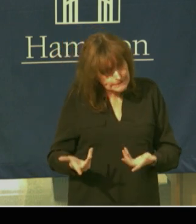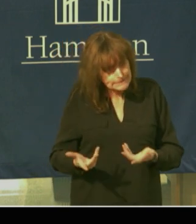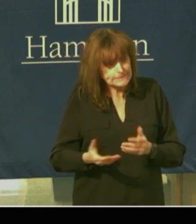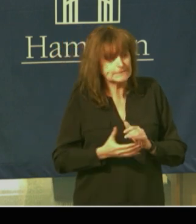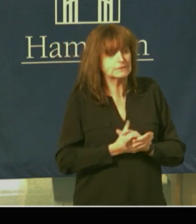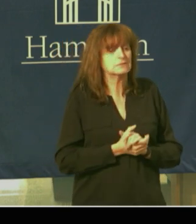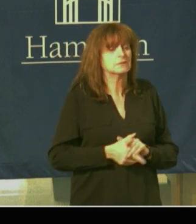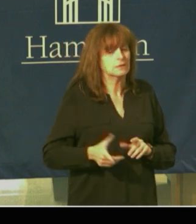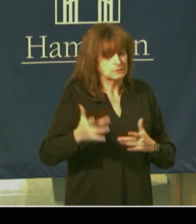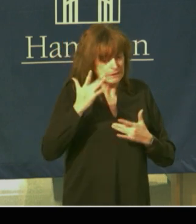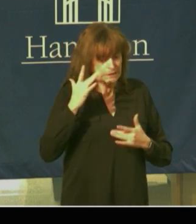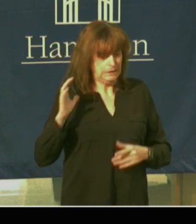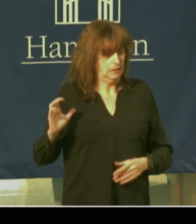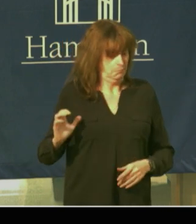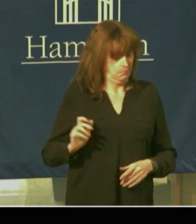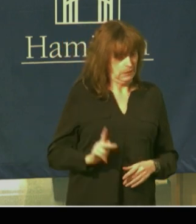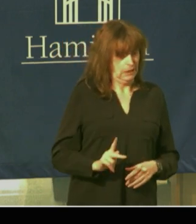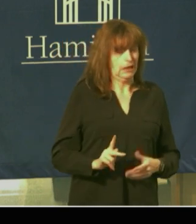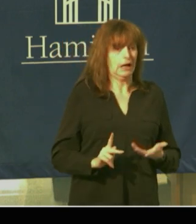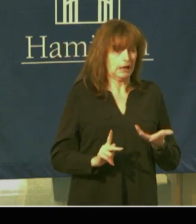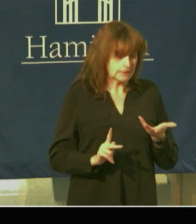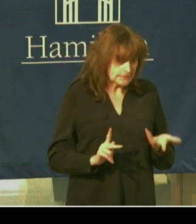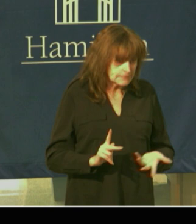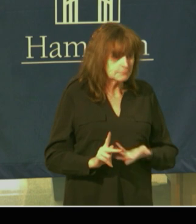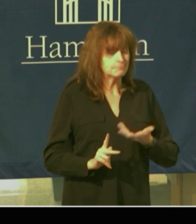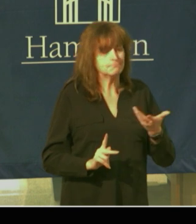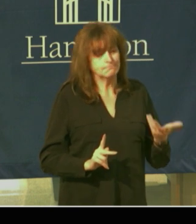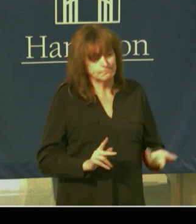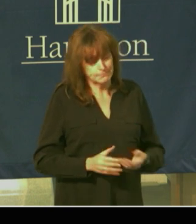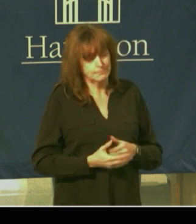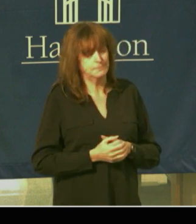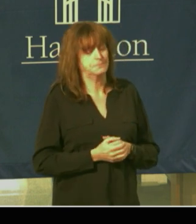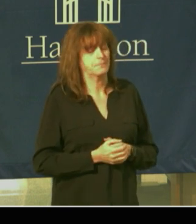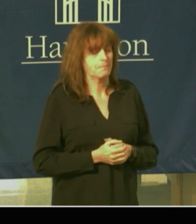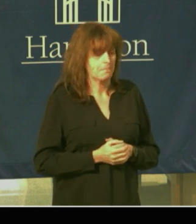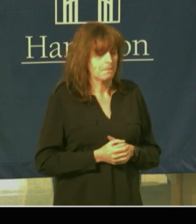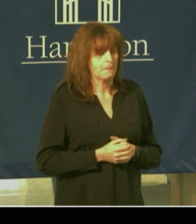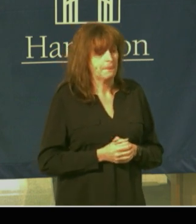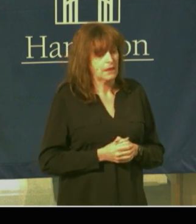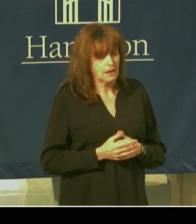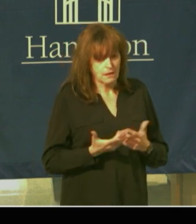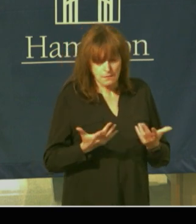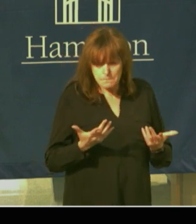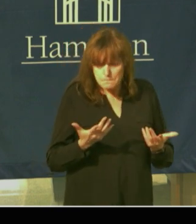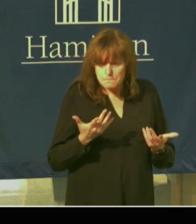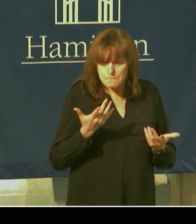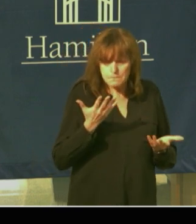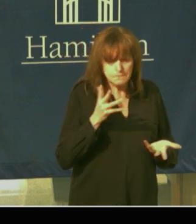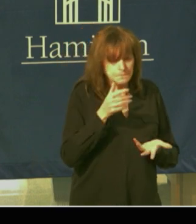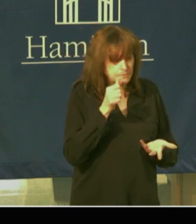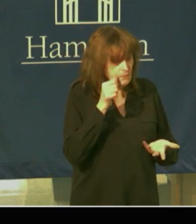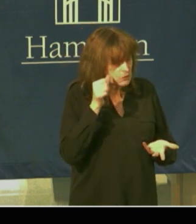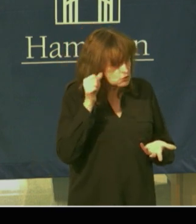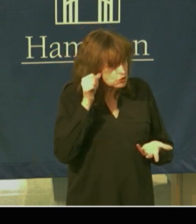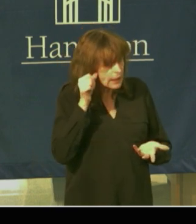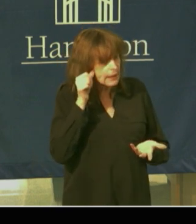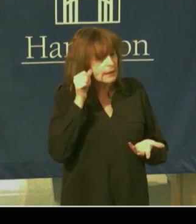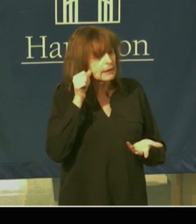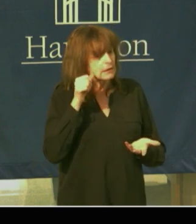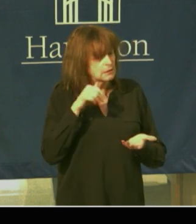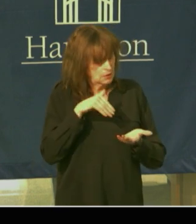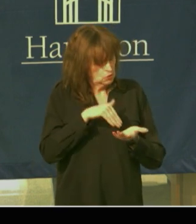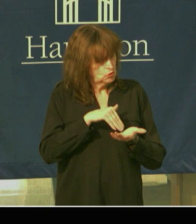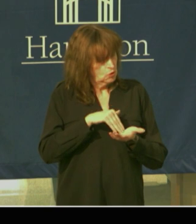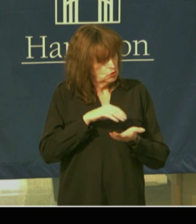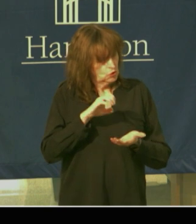and come back. And most recently, I think as Dr. Richardson reported in the most recent media availability, I think